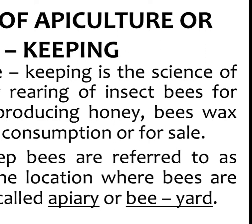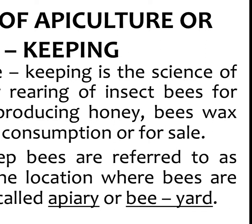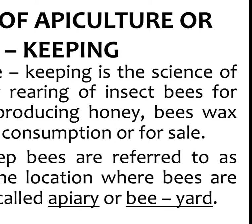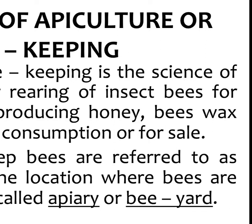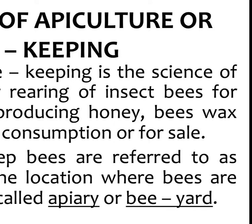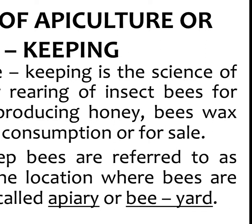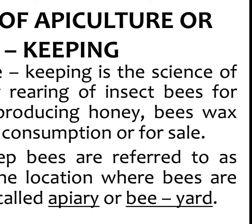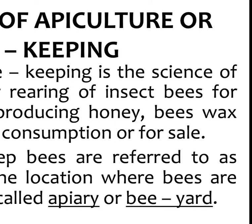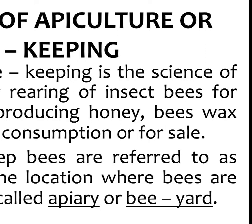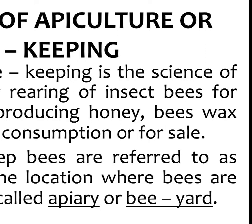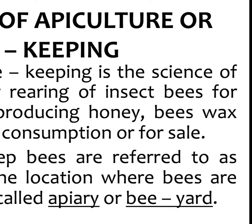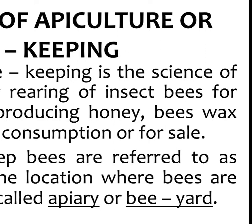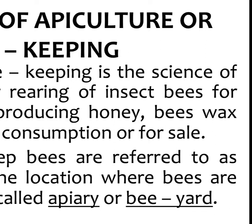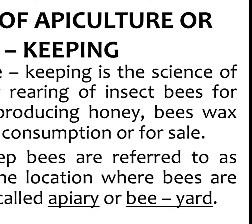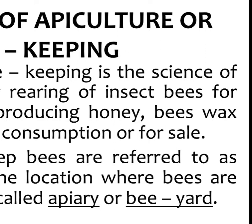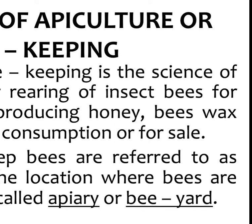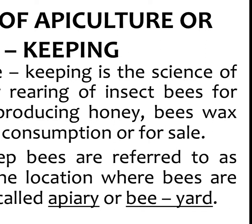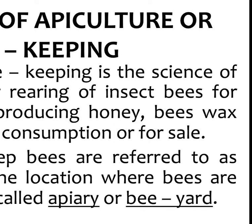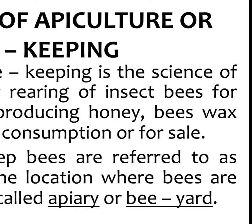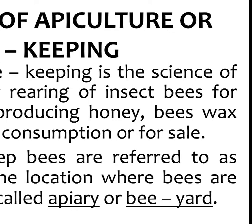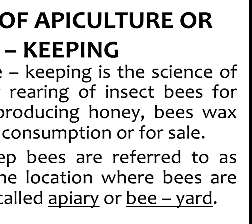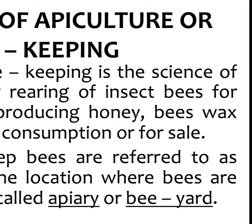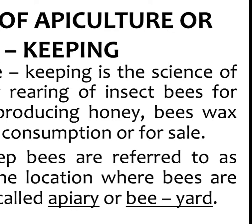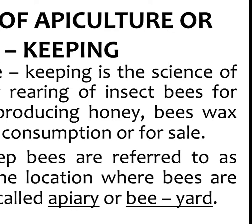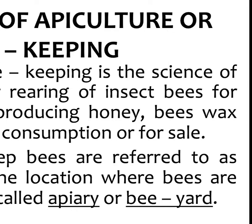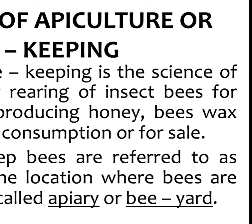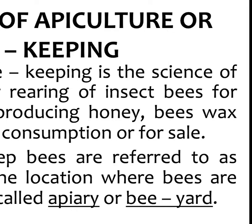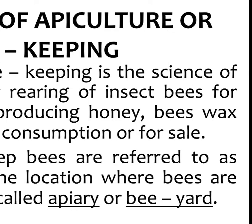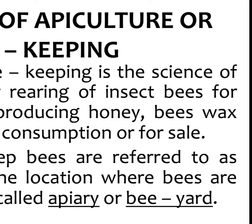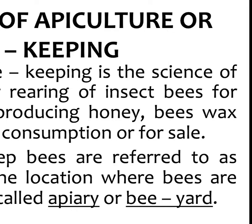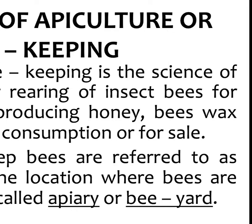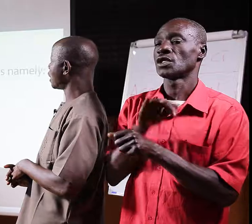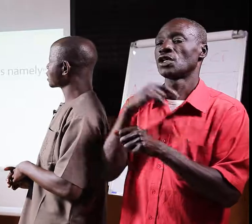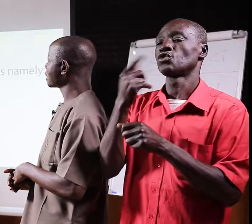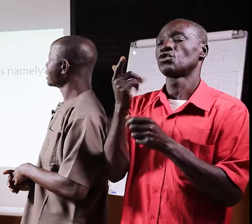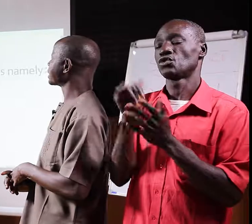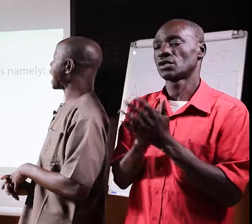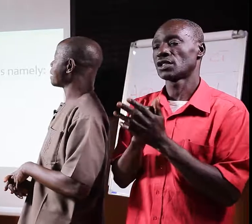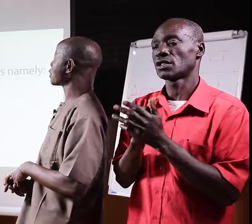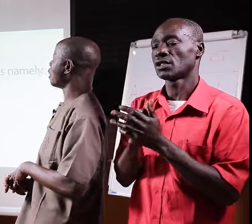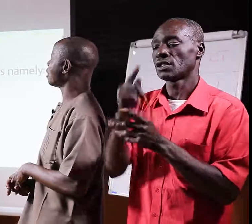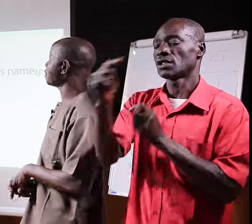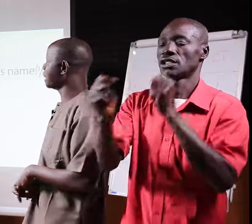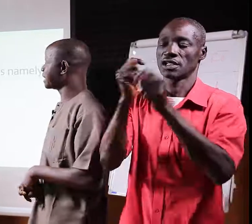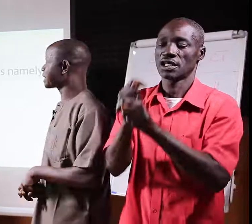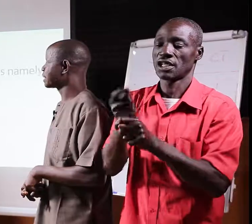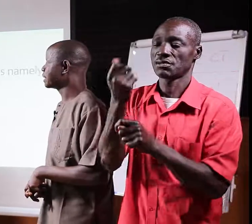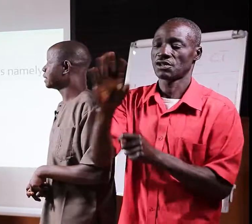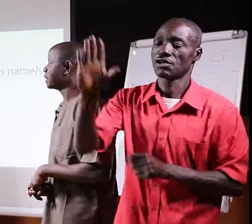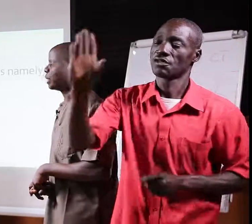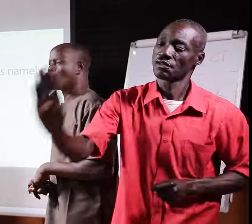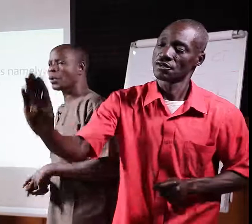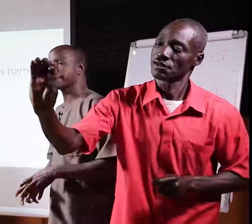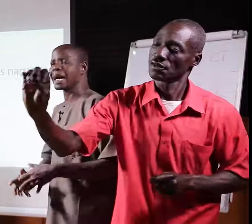commercial purposes or consumption. We also discussed the types of bees.